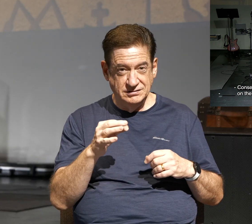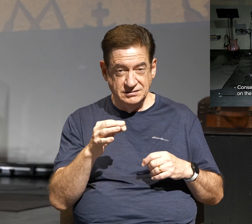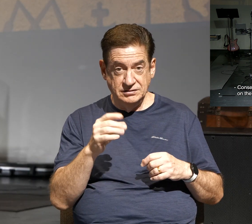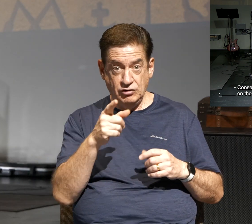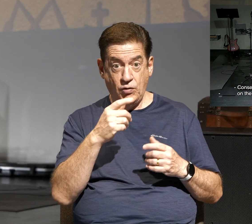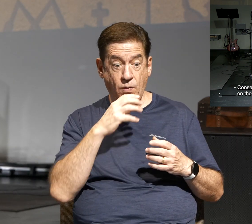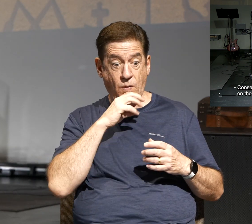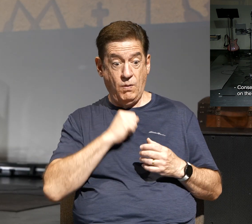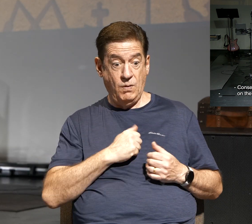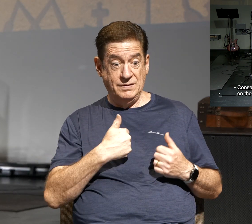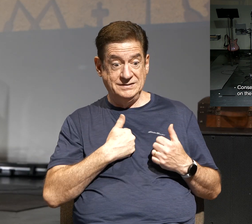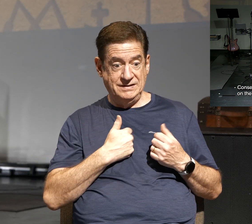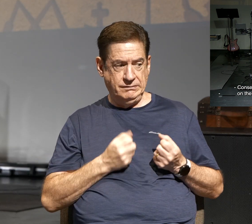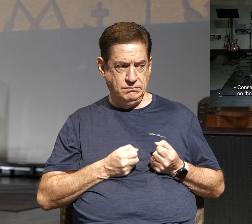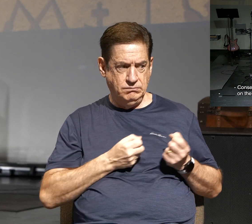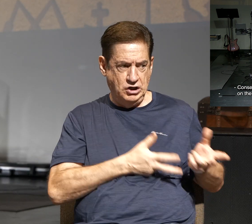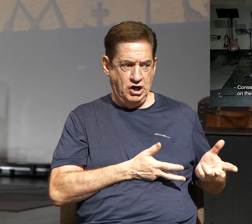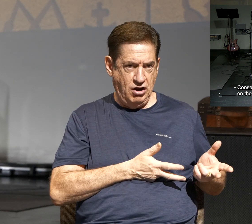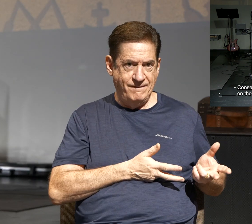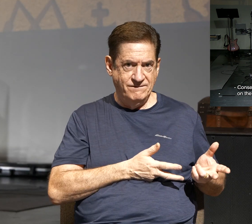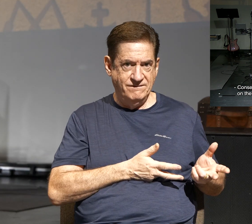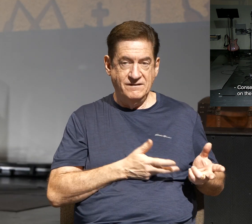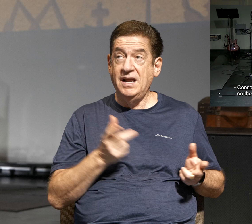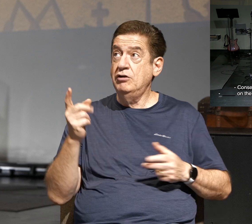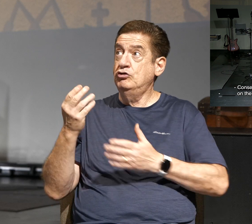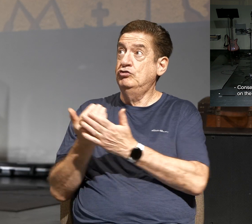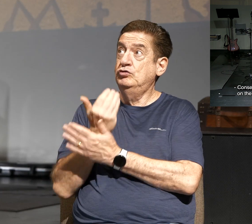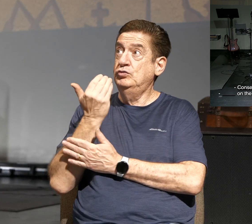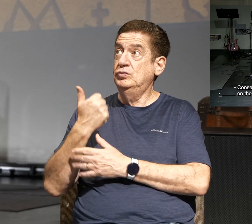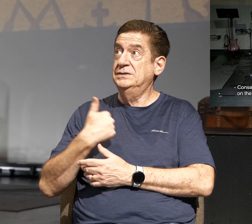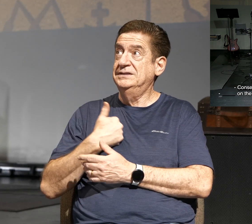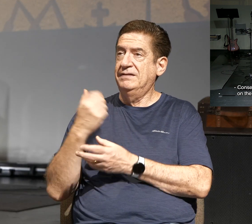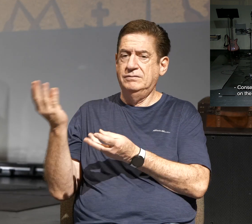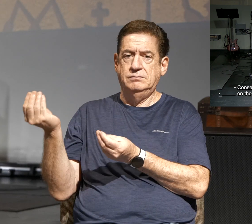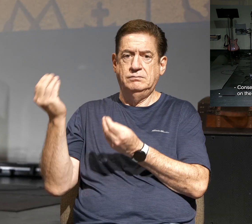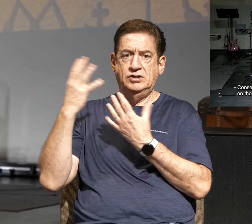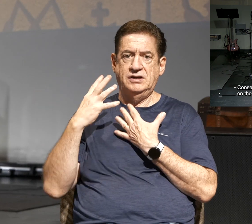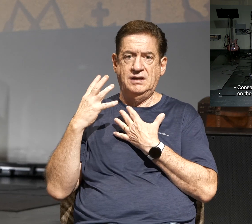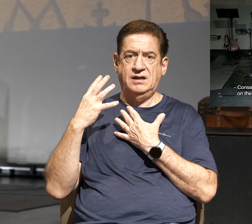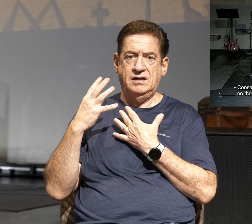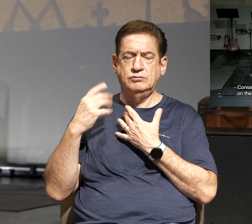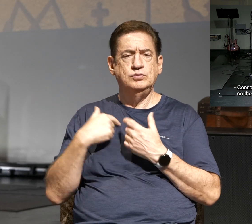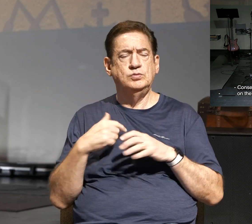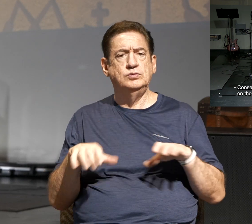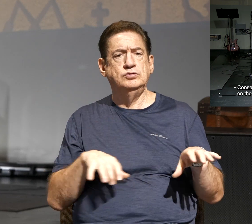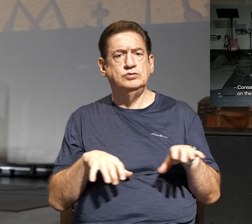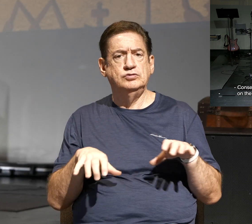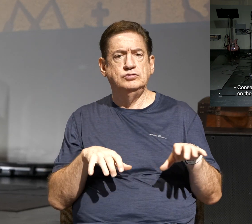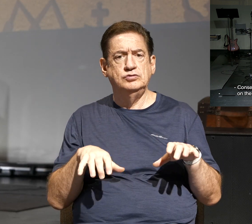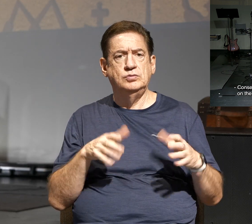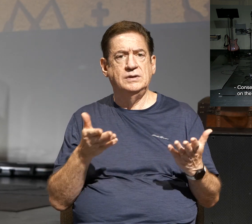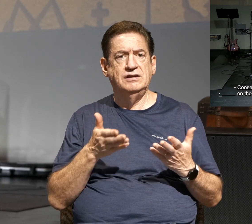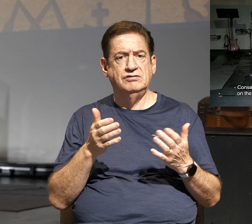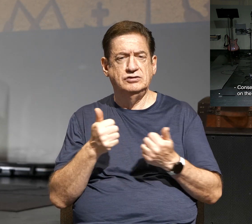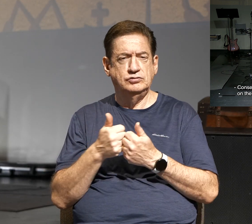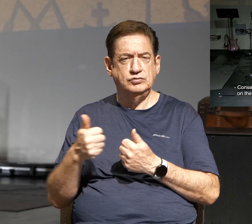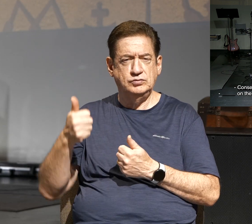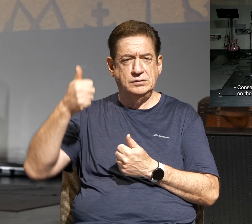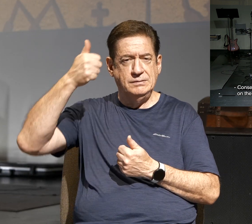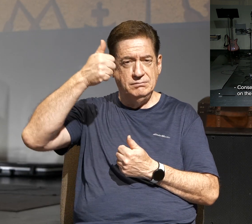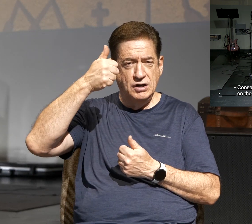off the old self, putting on the new self. So what we're doing here, it's the